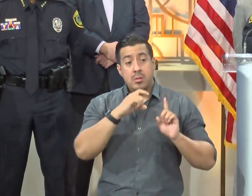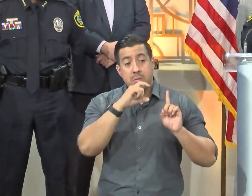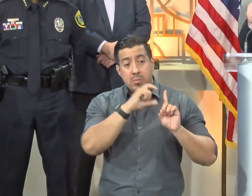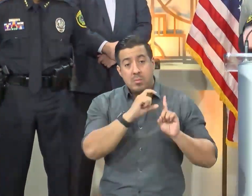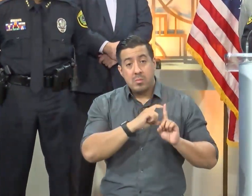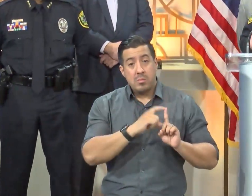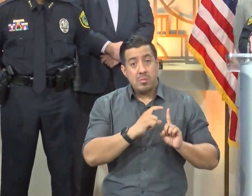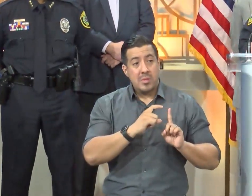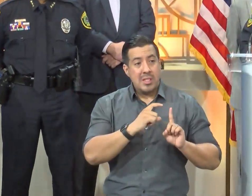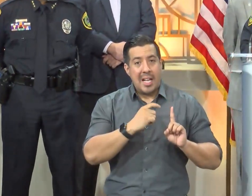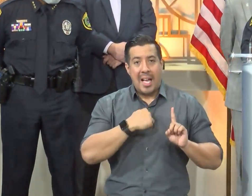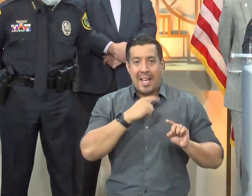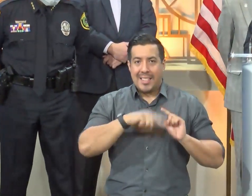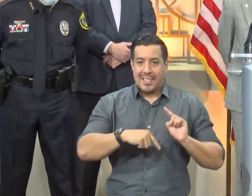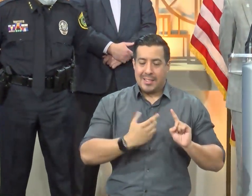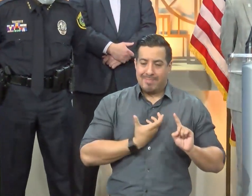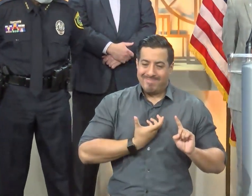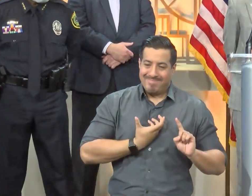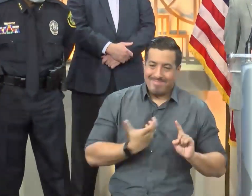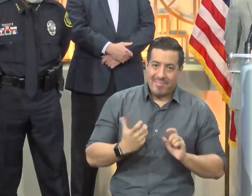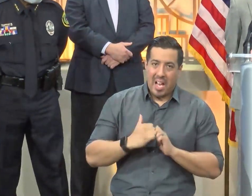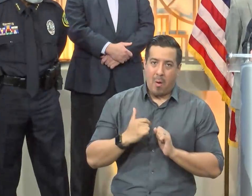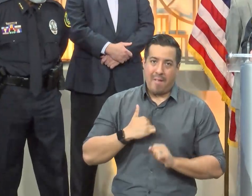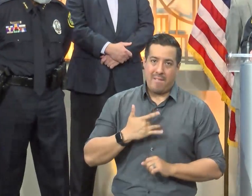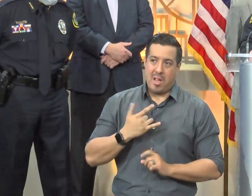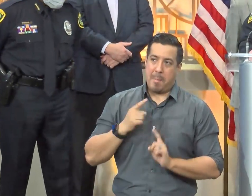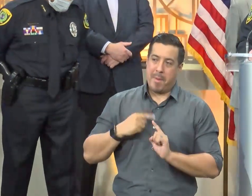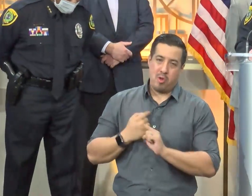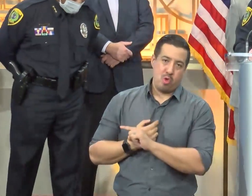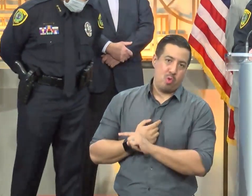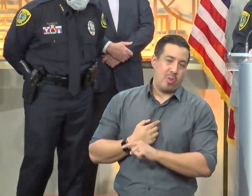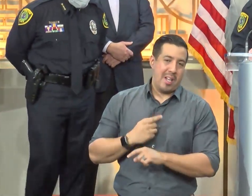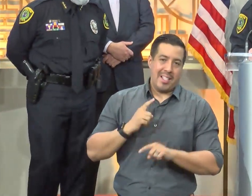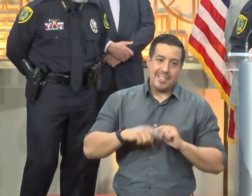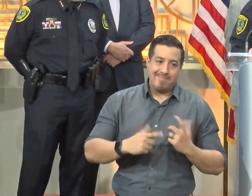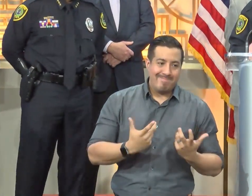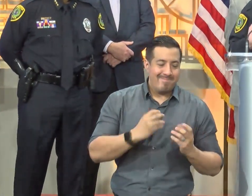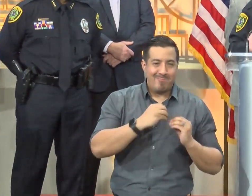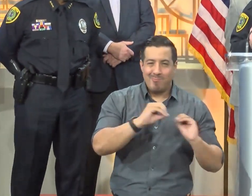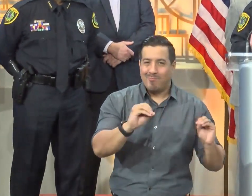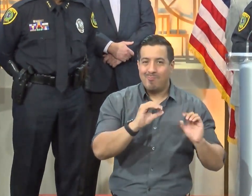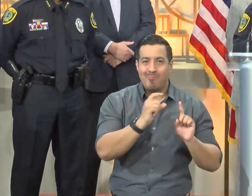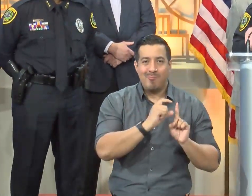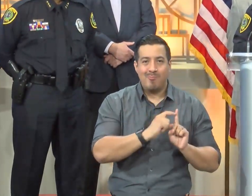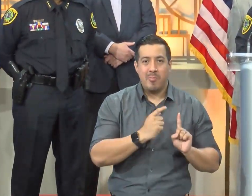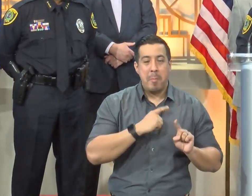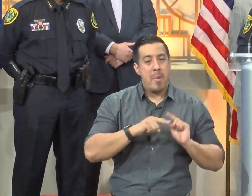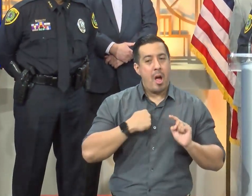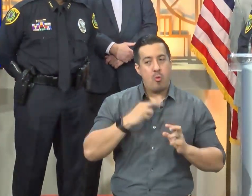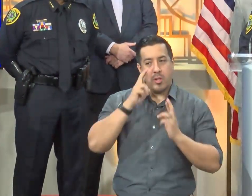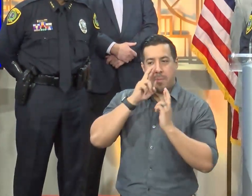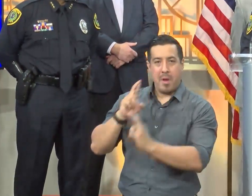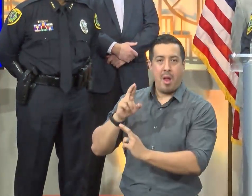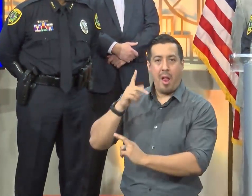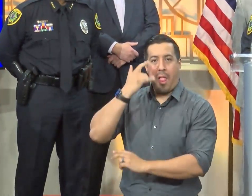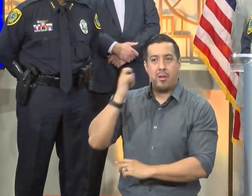woefully inadequate to express how I feel about you. I love and respect you as if you were my own flesh and